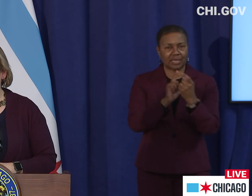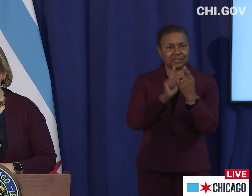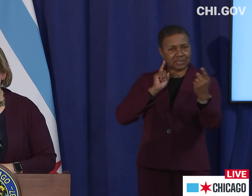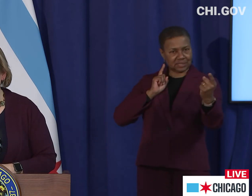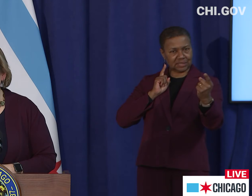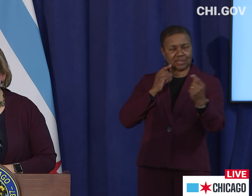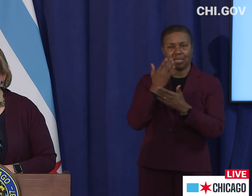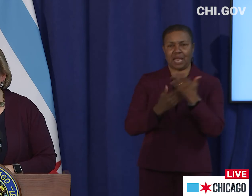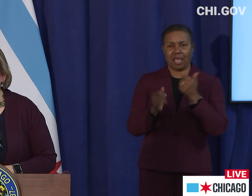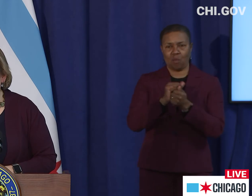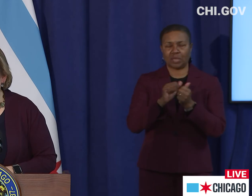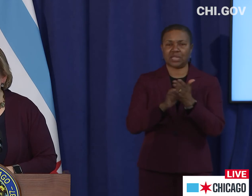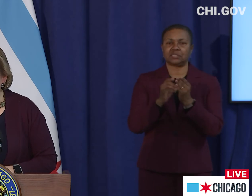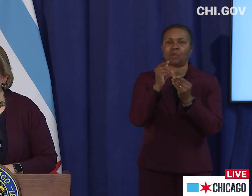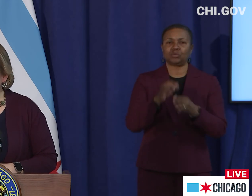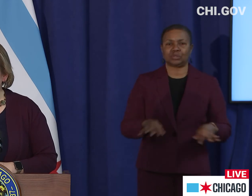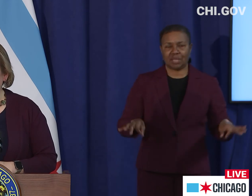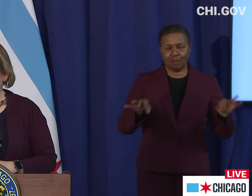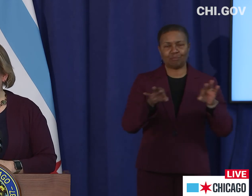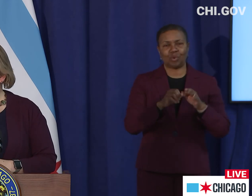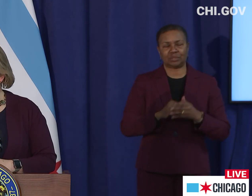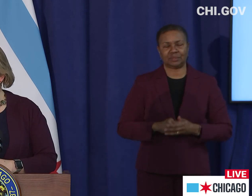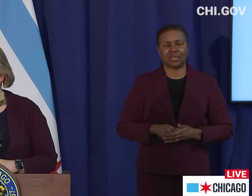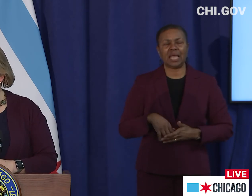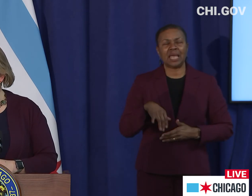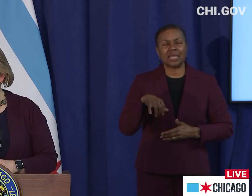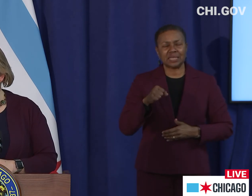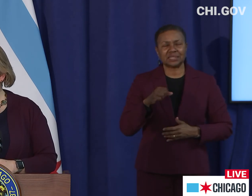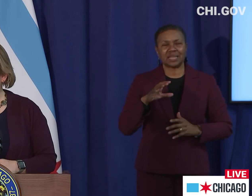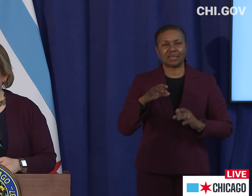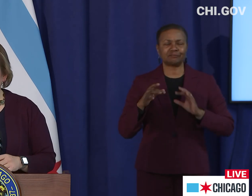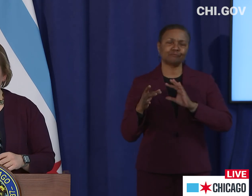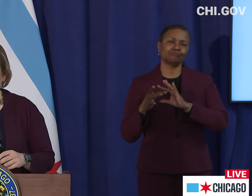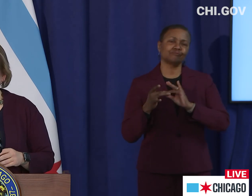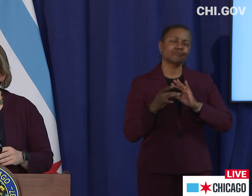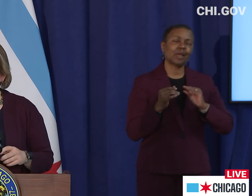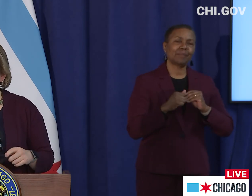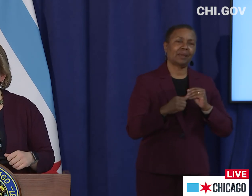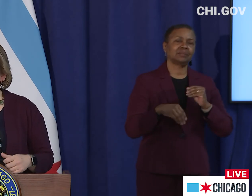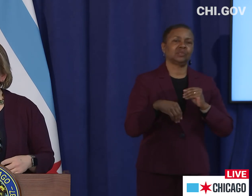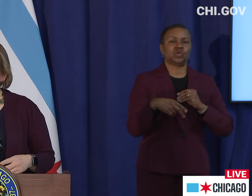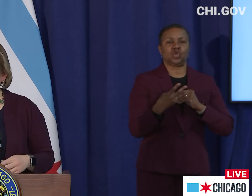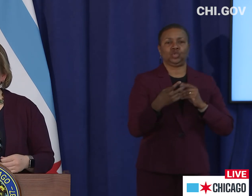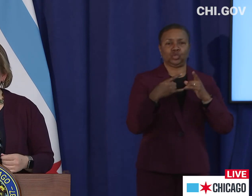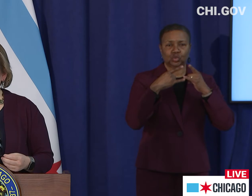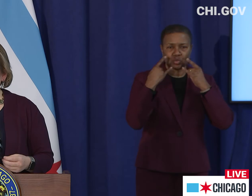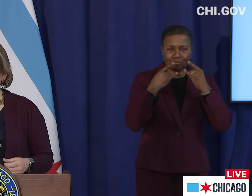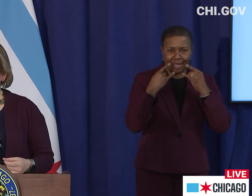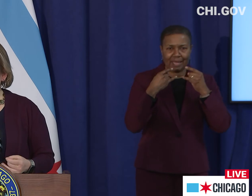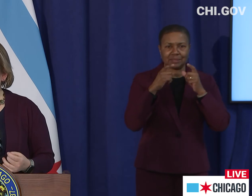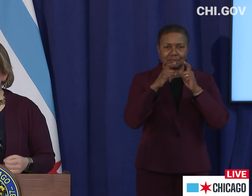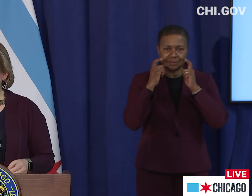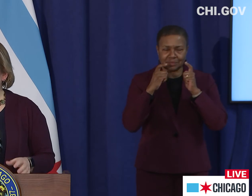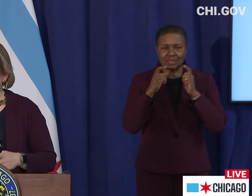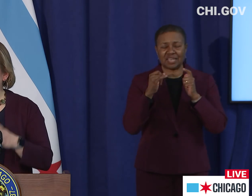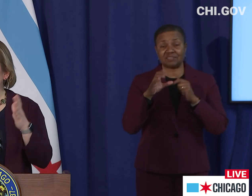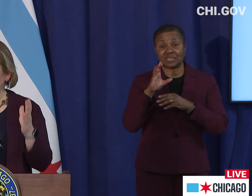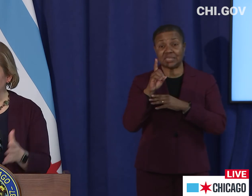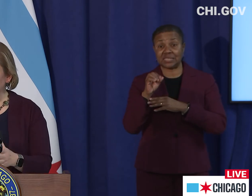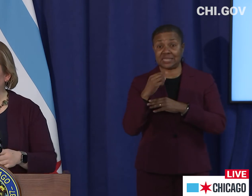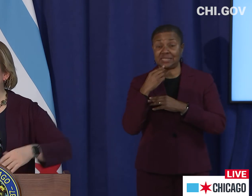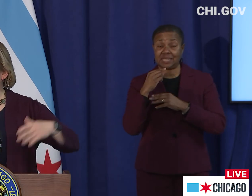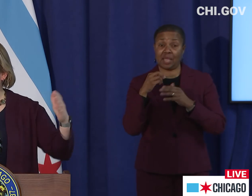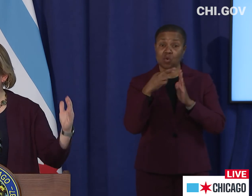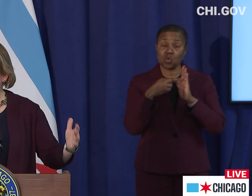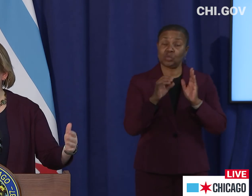hands. And certainly there's been a lot of conversation about doing additional masking, et cetera. If the CDC has put out guidance